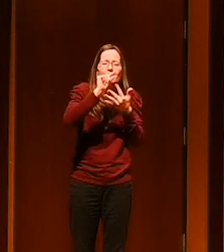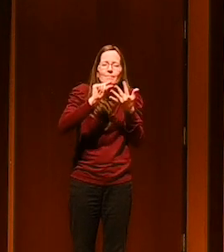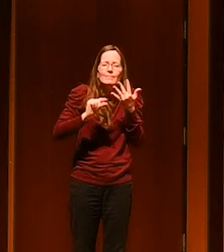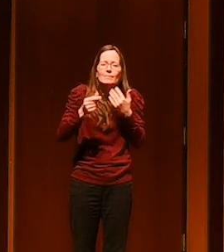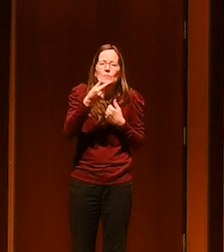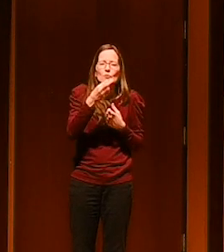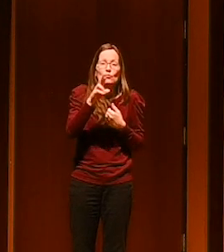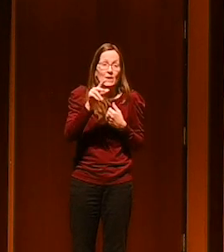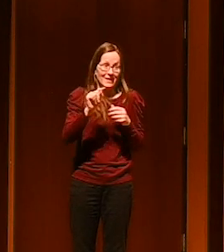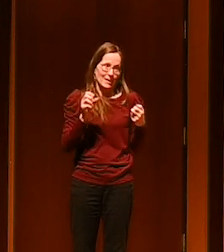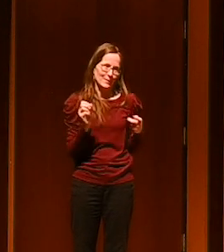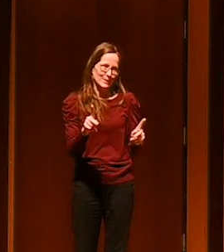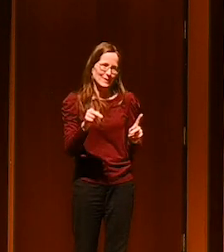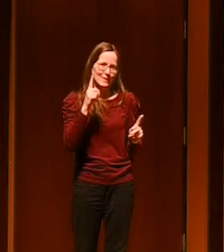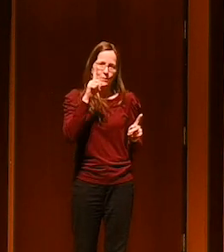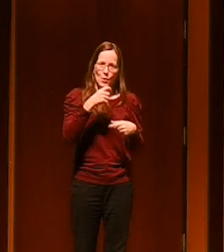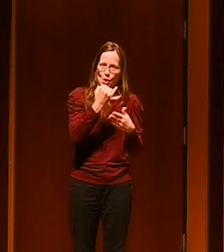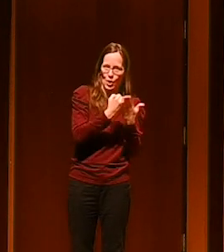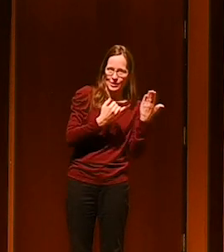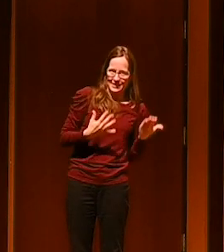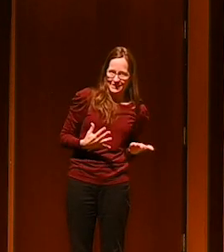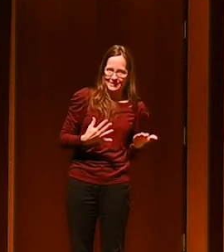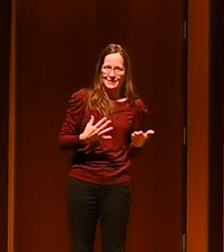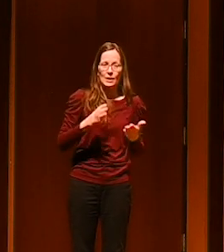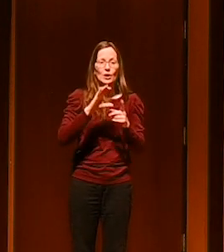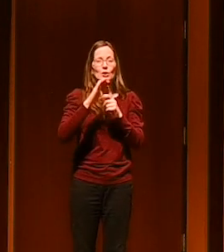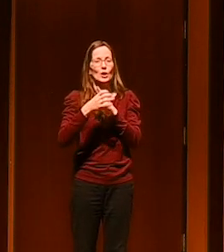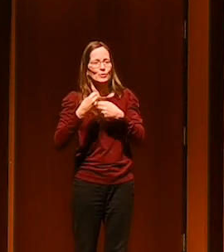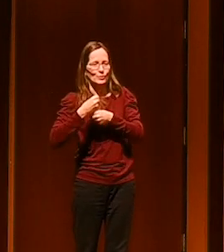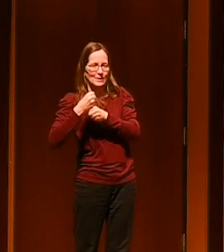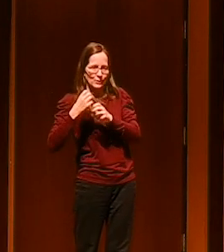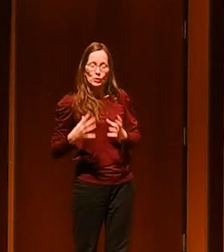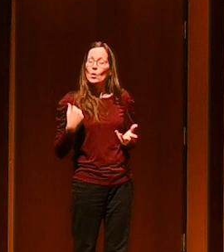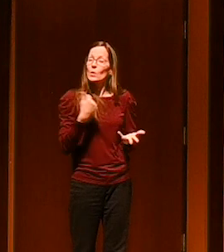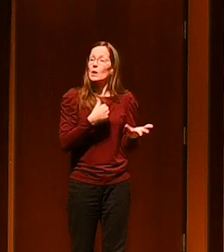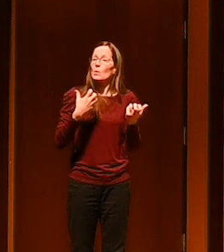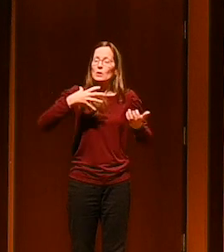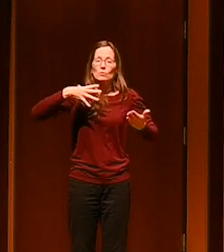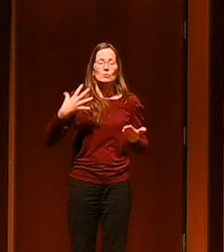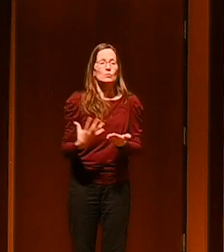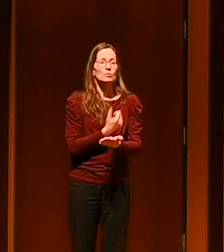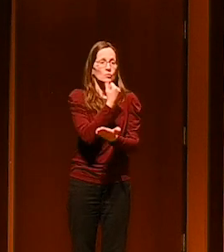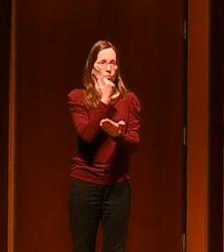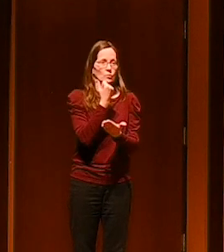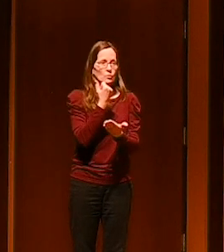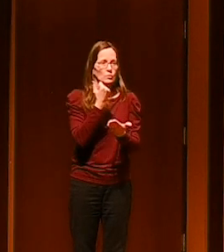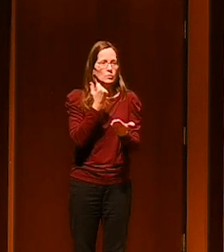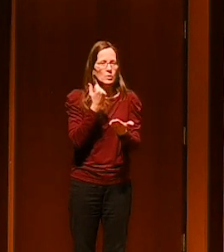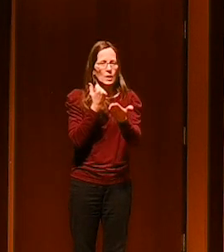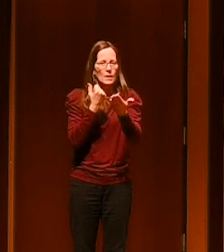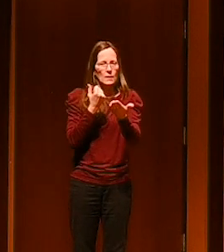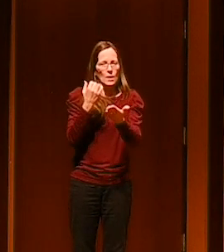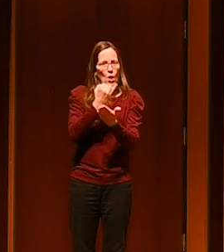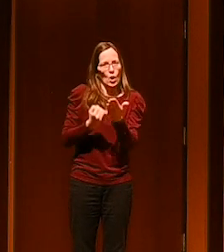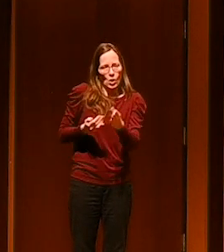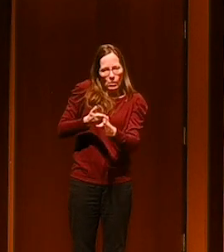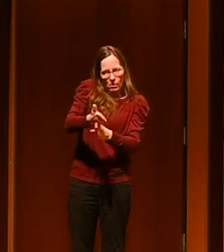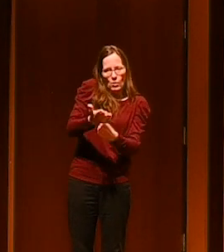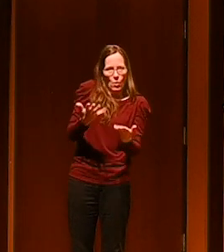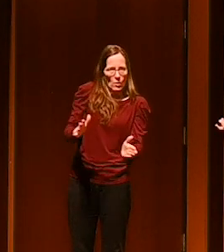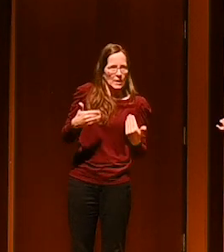artists and cultural creators. We would really like to leverage the existing creative sector in Howard County to reach out to the